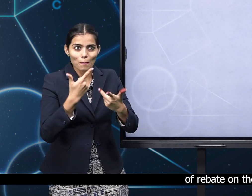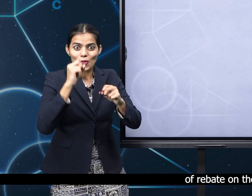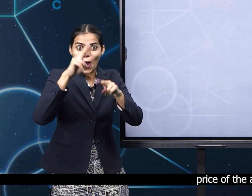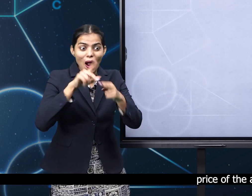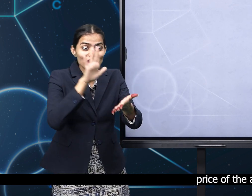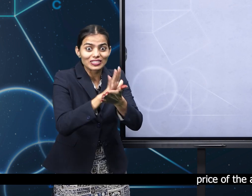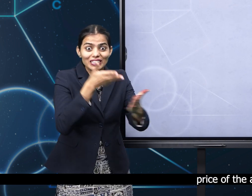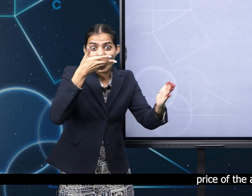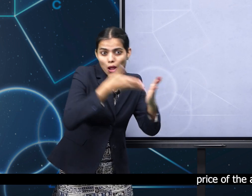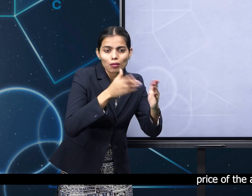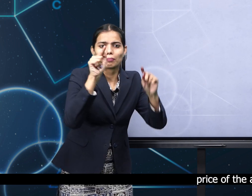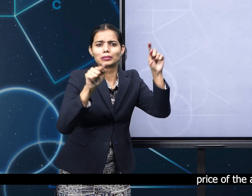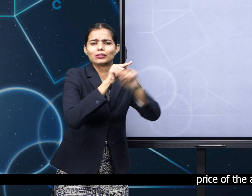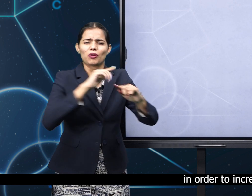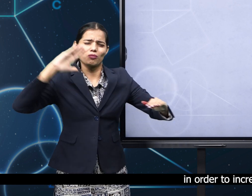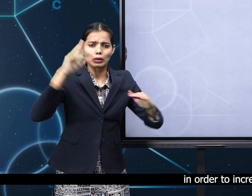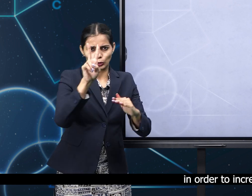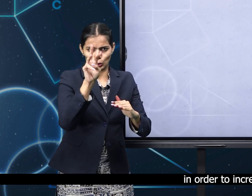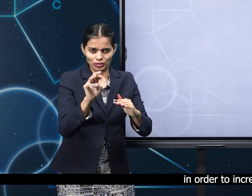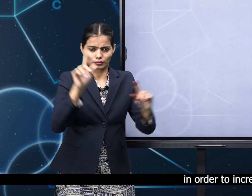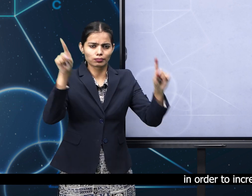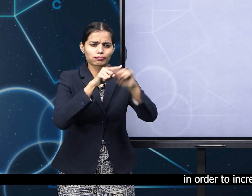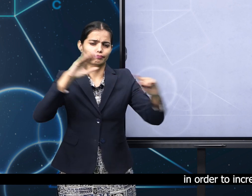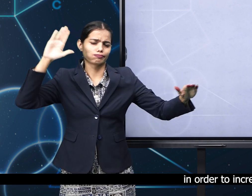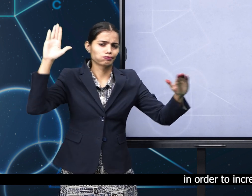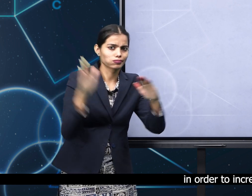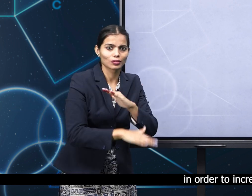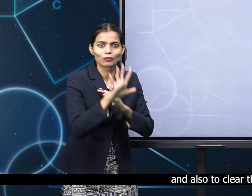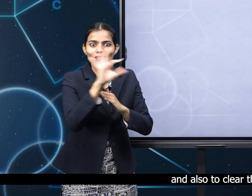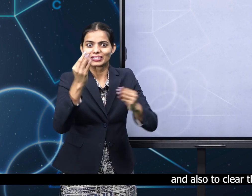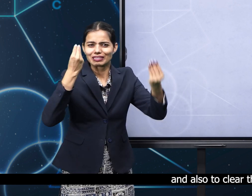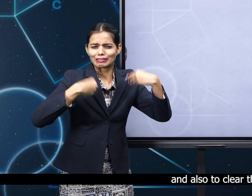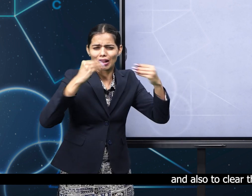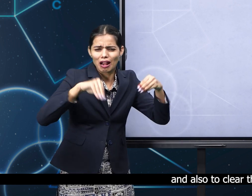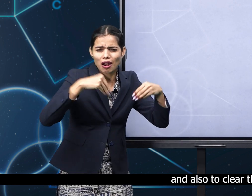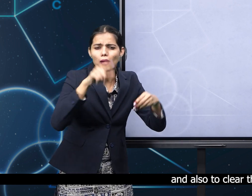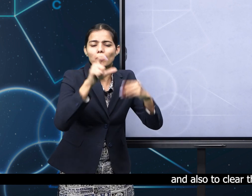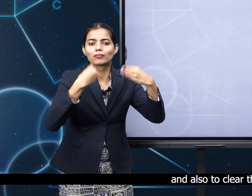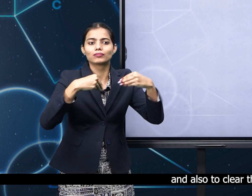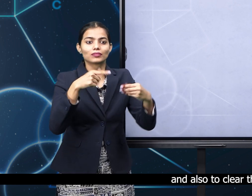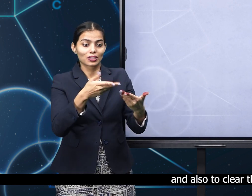mark price of the articles in order to increase sales and also to clear the old stock.